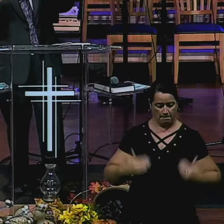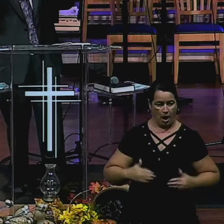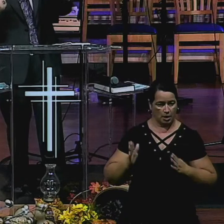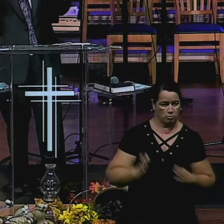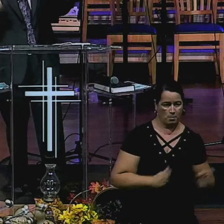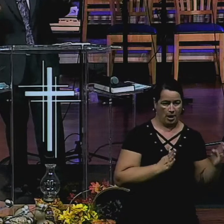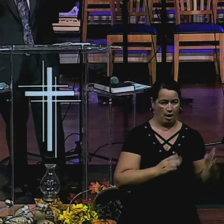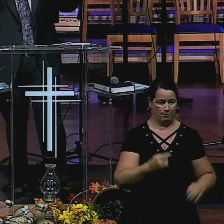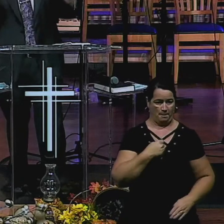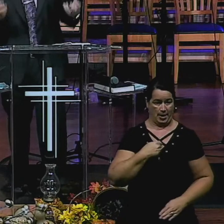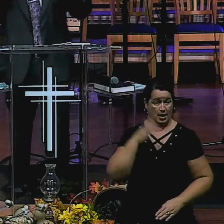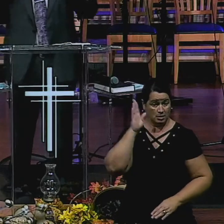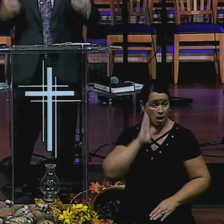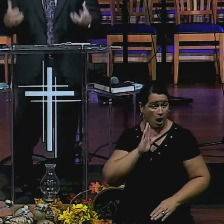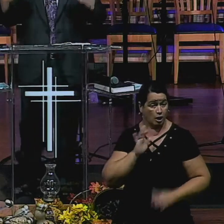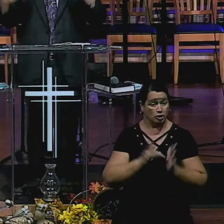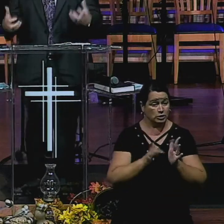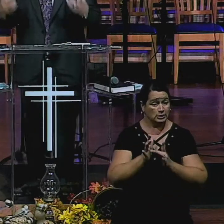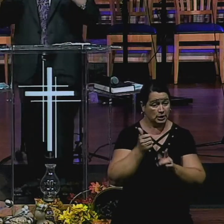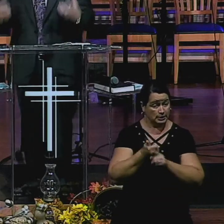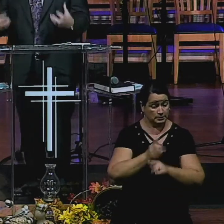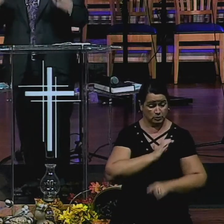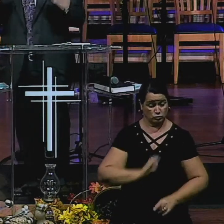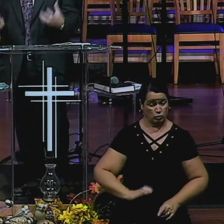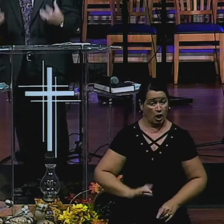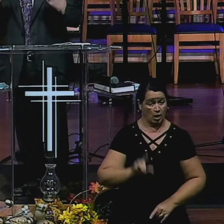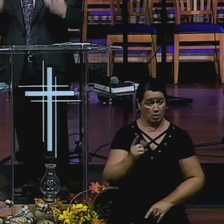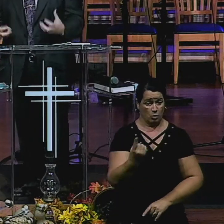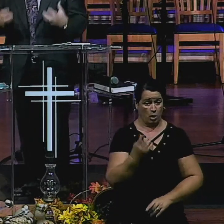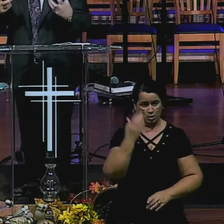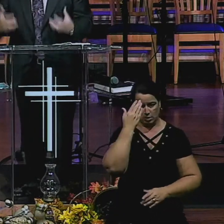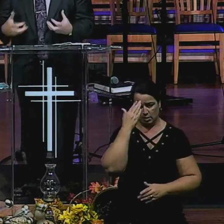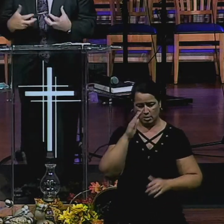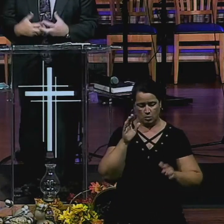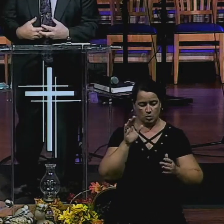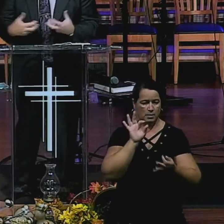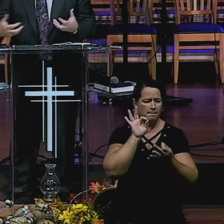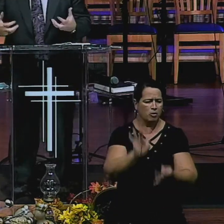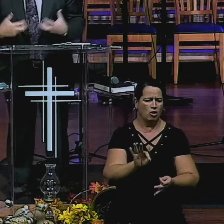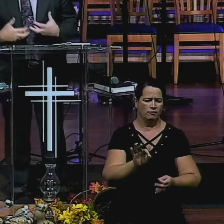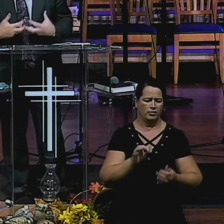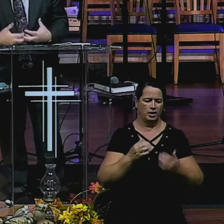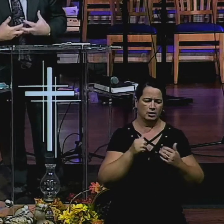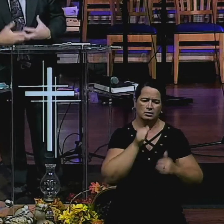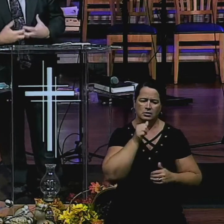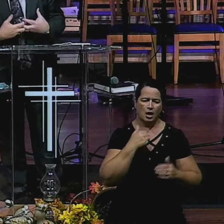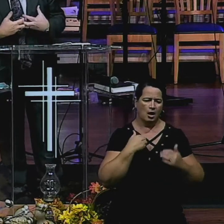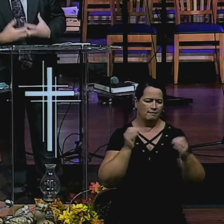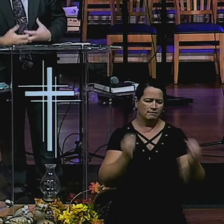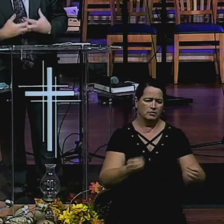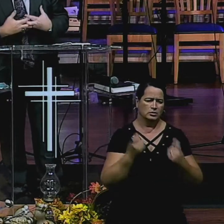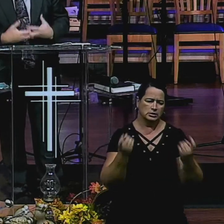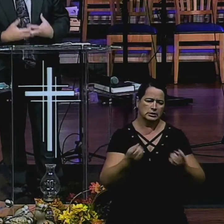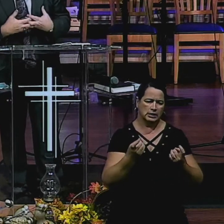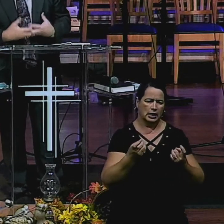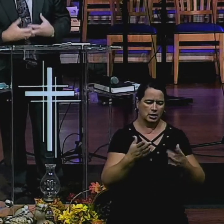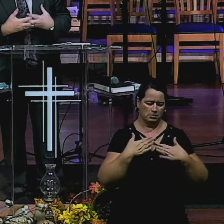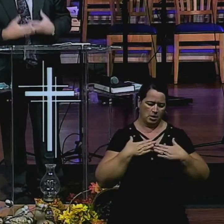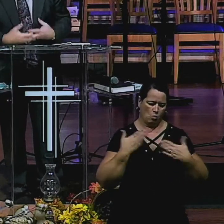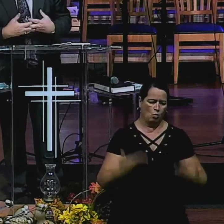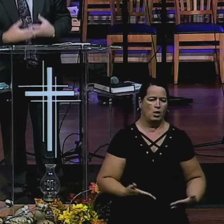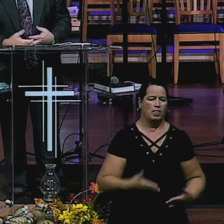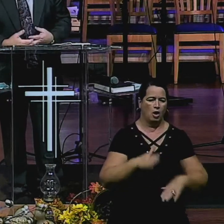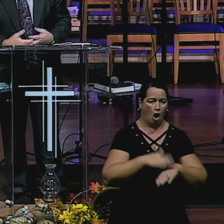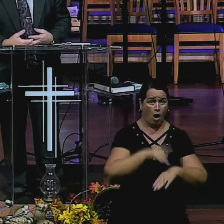prepared for me, O God. Jesus Christ, the one who knew no sin, took our sin upon his